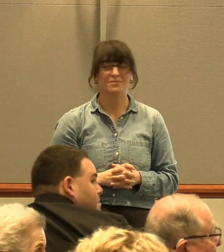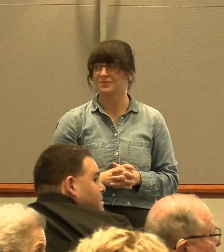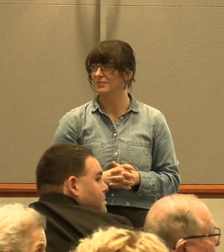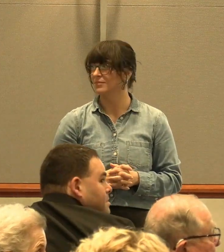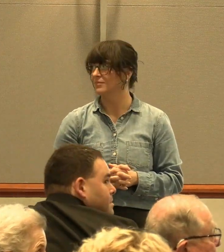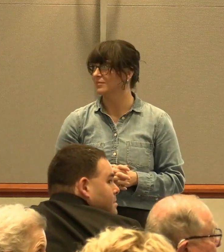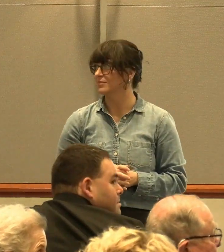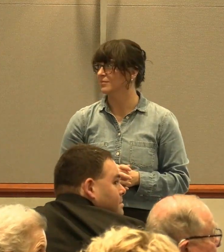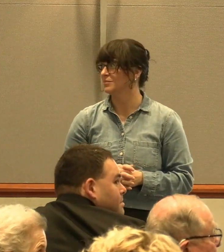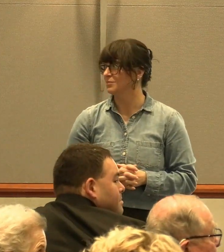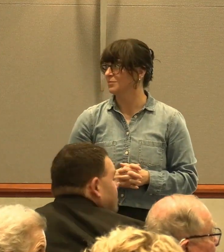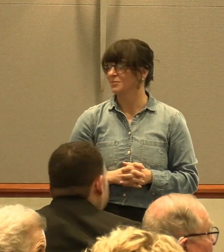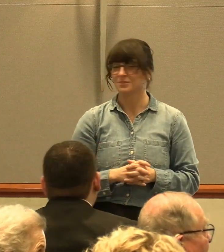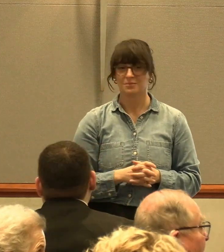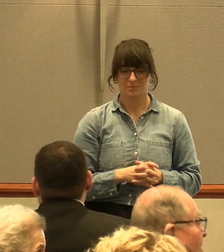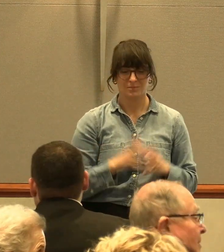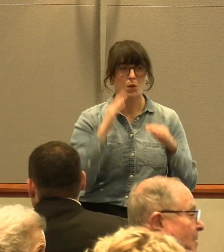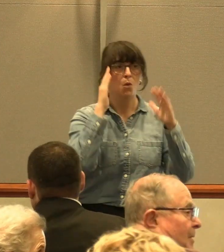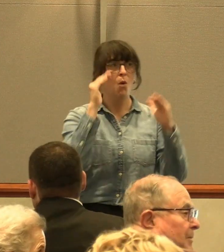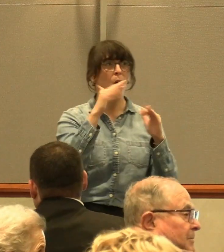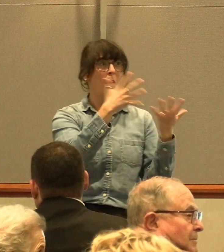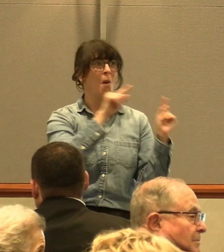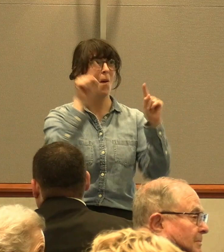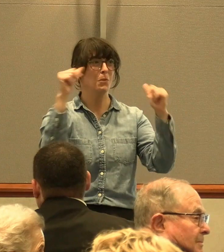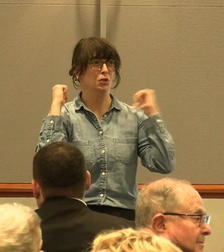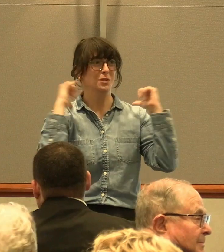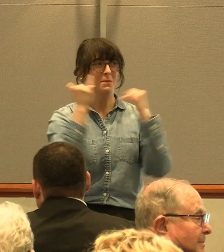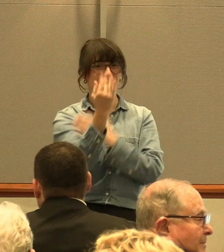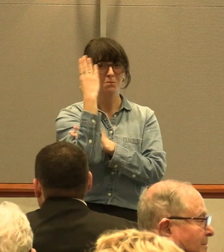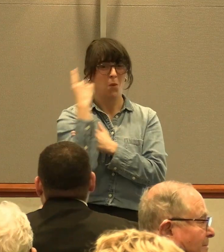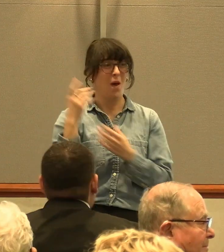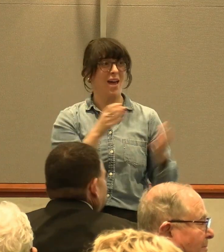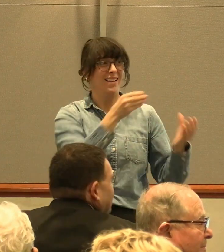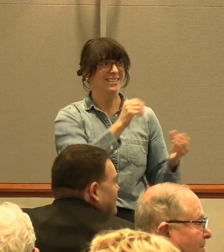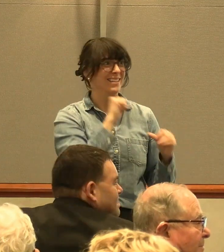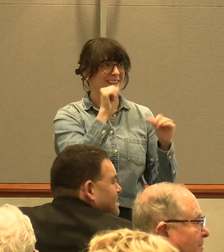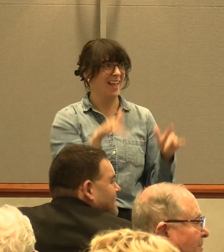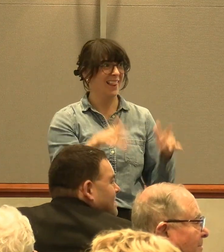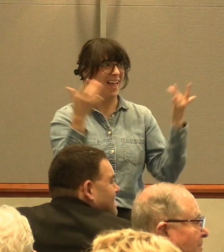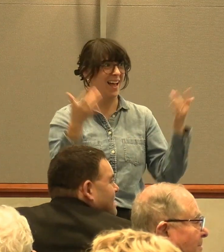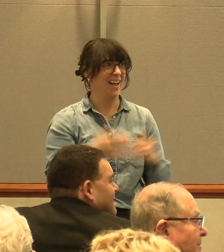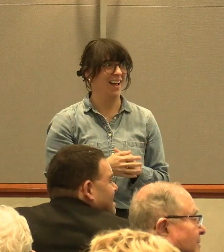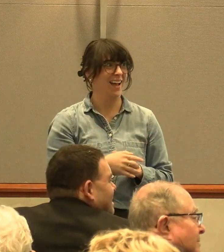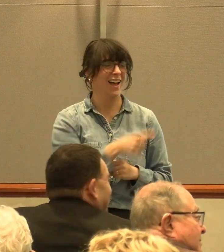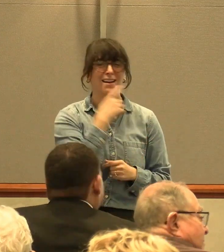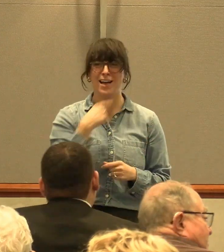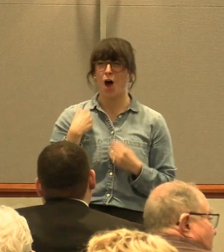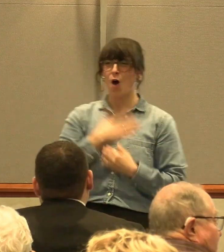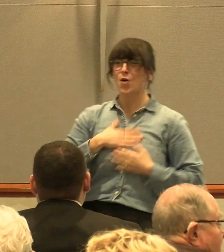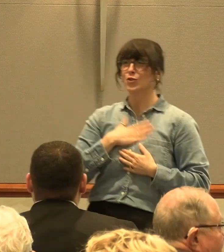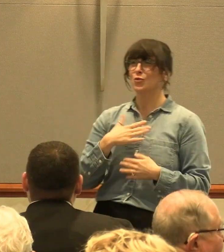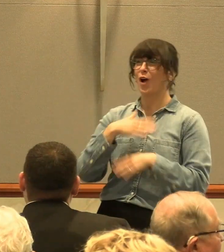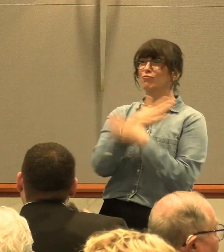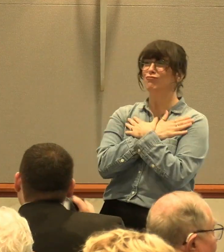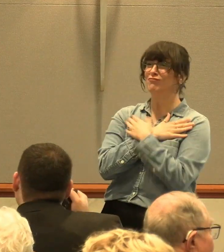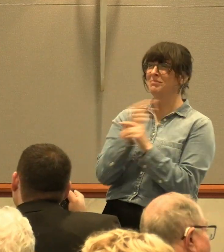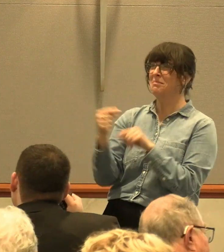With your, hopefully been to the gym this morning because it's not late. I've been enjoying you back there. Oh, good.